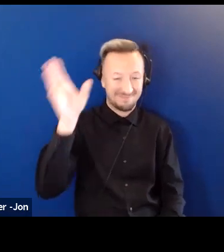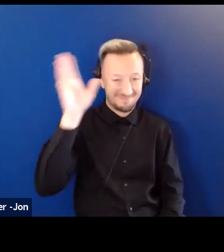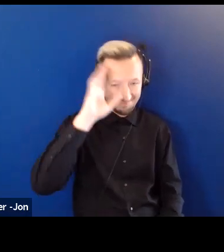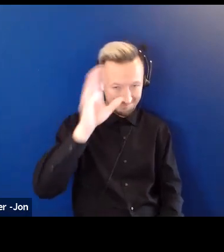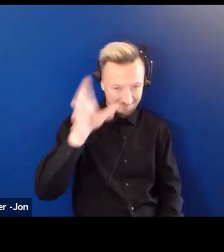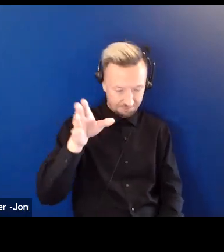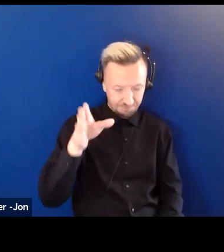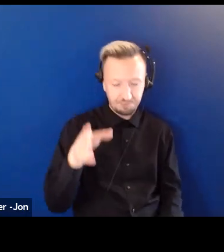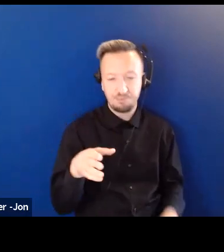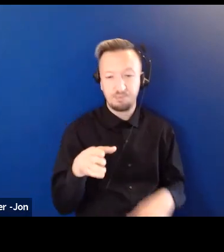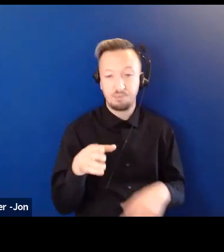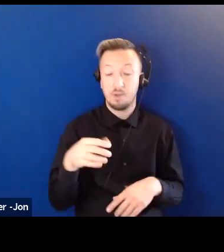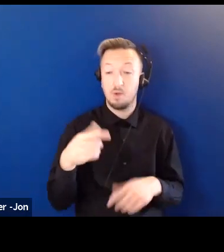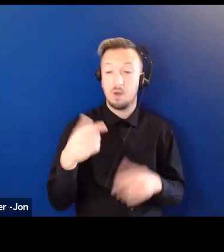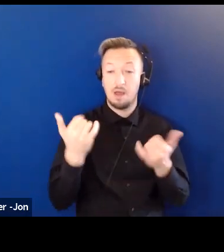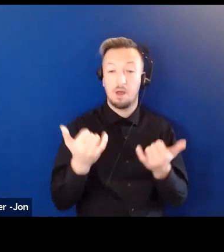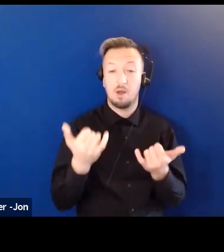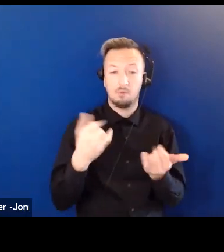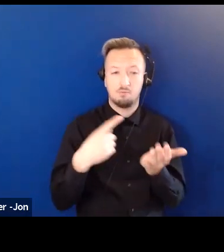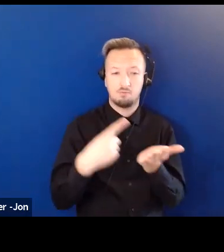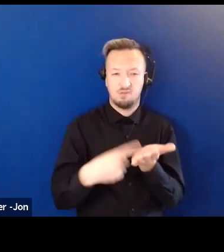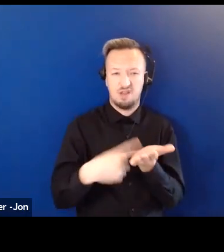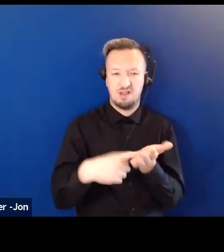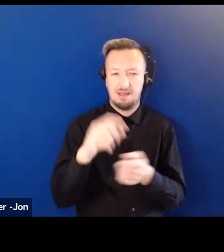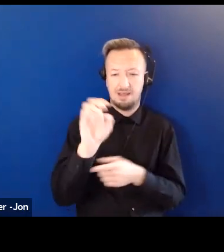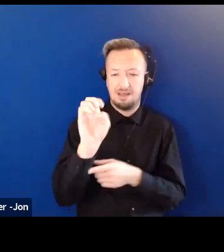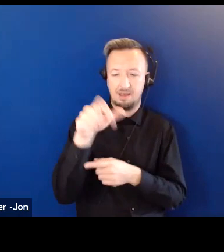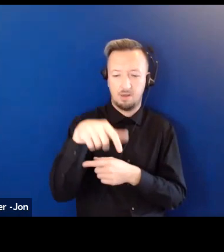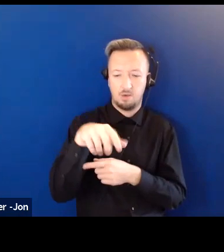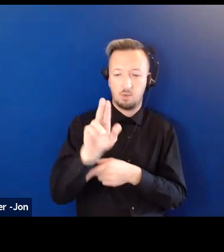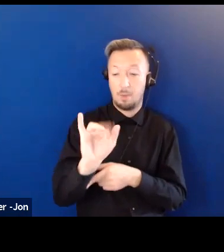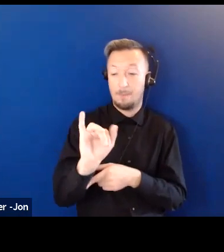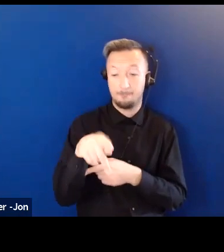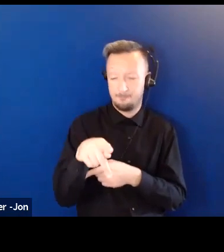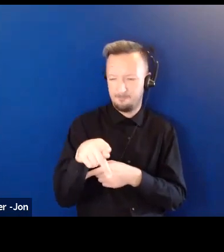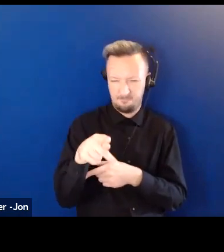Hi, I'm going to talk a bit about EQIP. So EQIP is